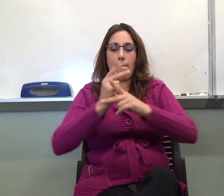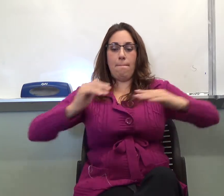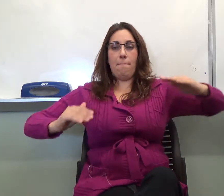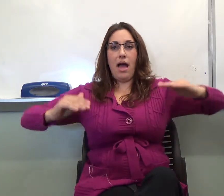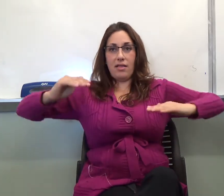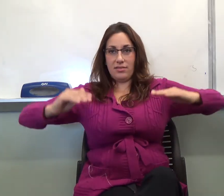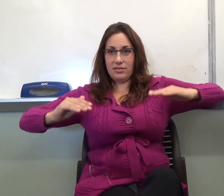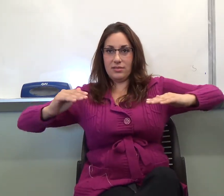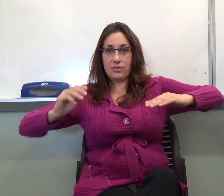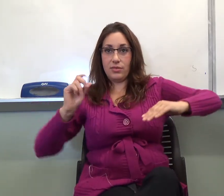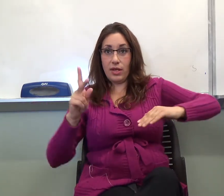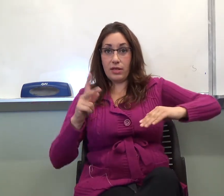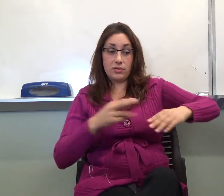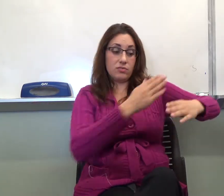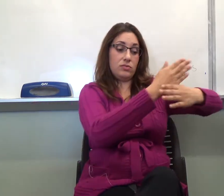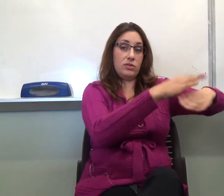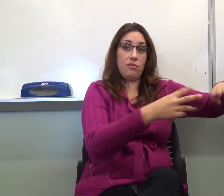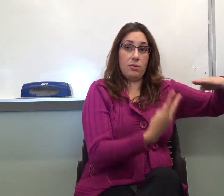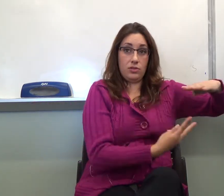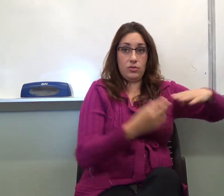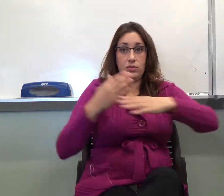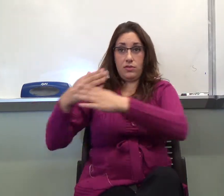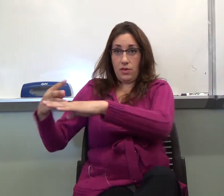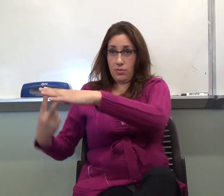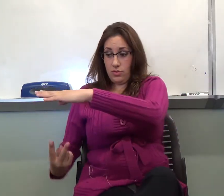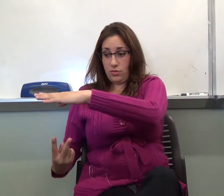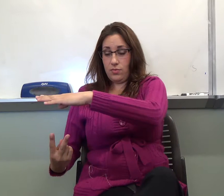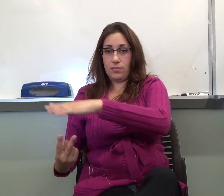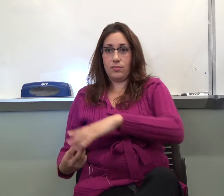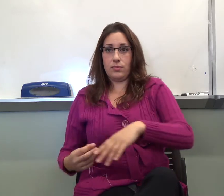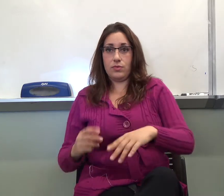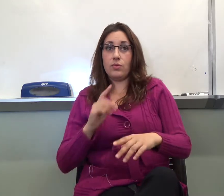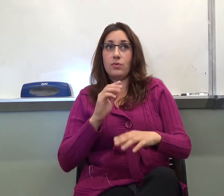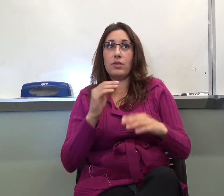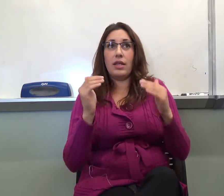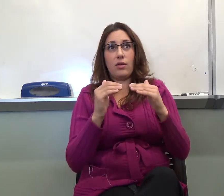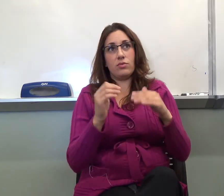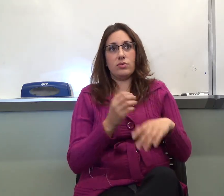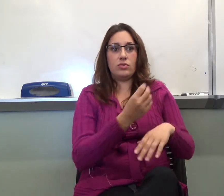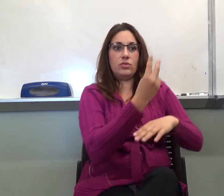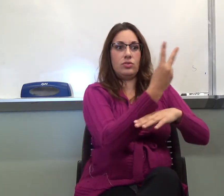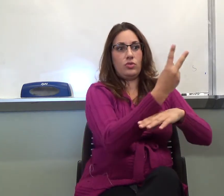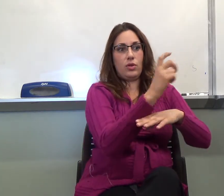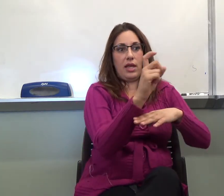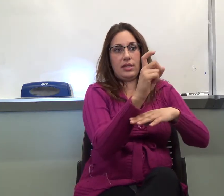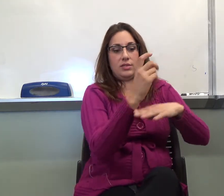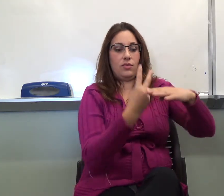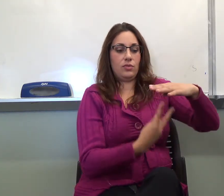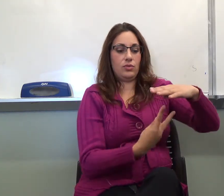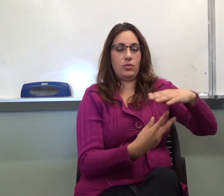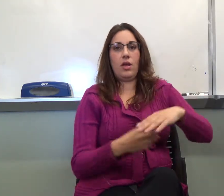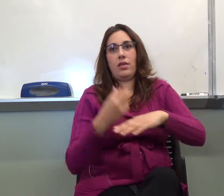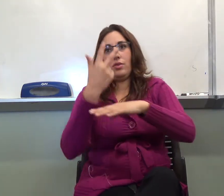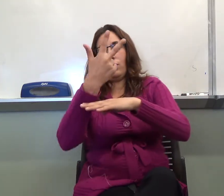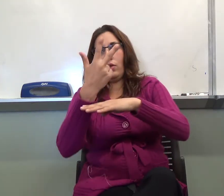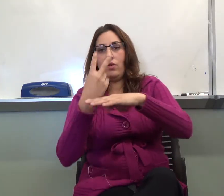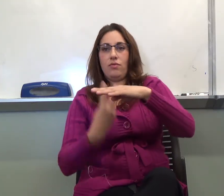get divided by 2. So this becomes 2x over 2. This becomes 3 over 2. And this